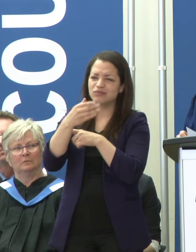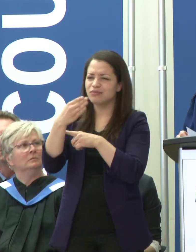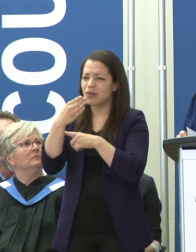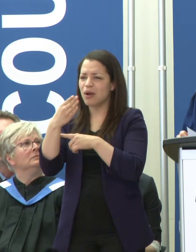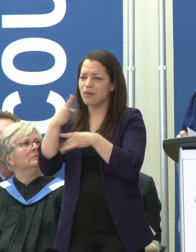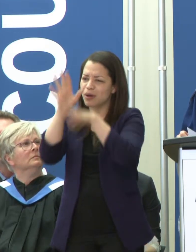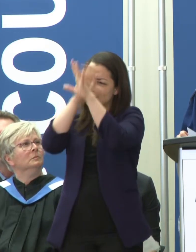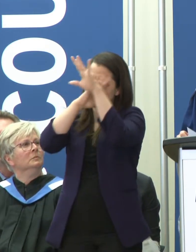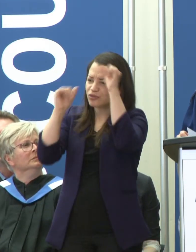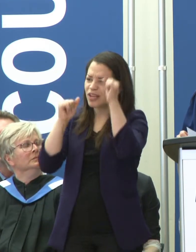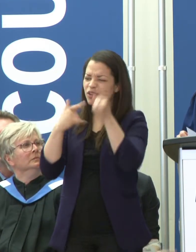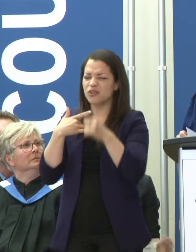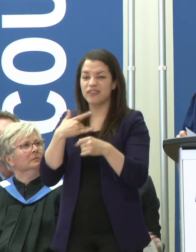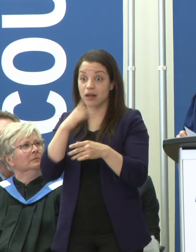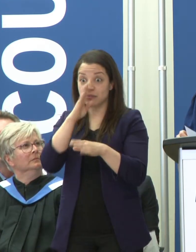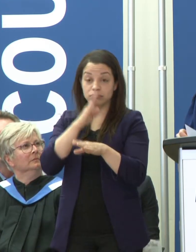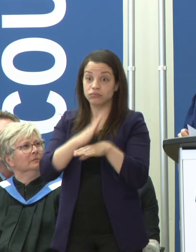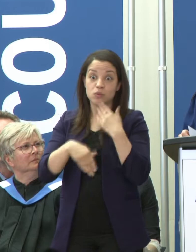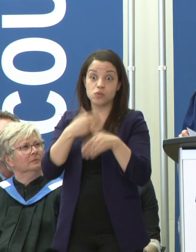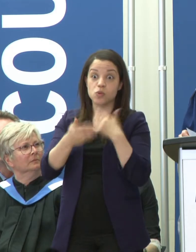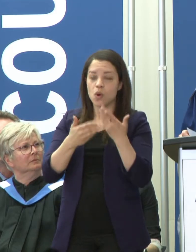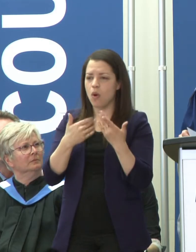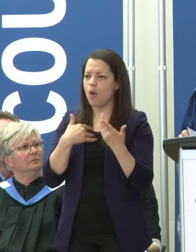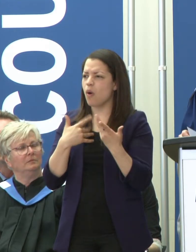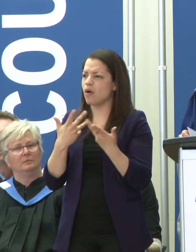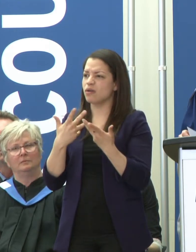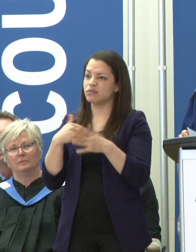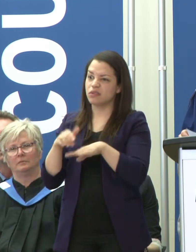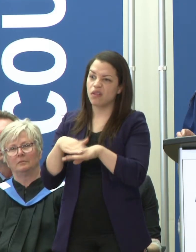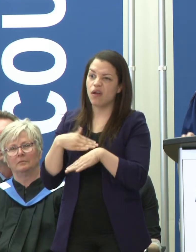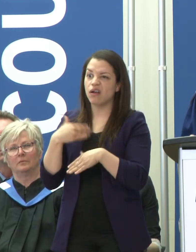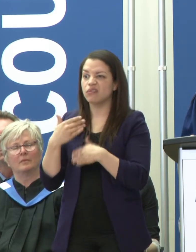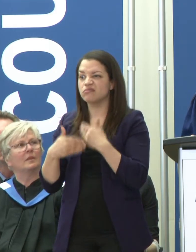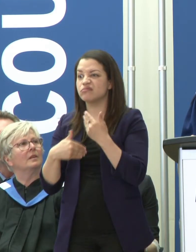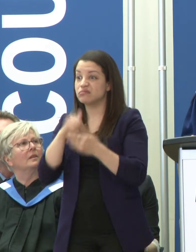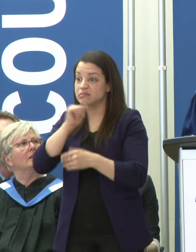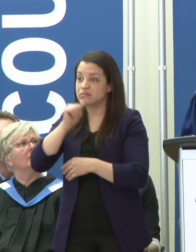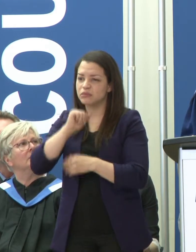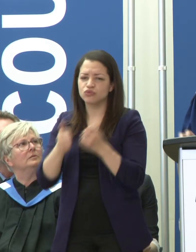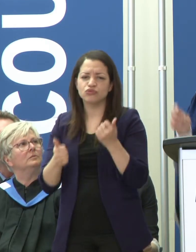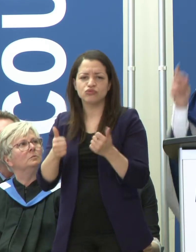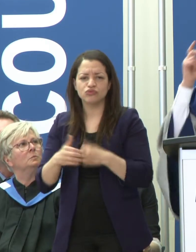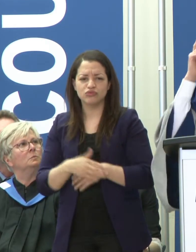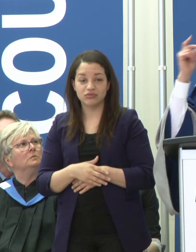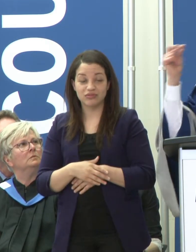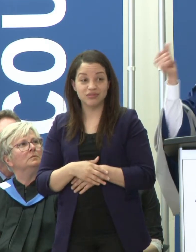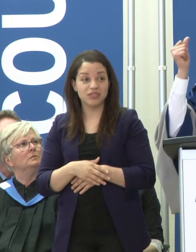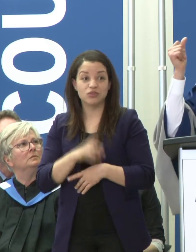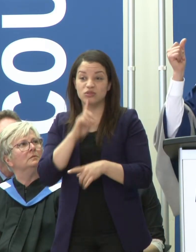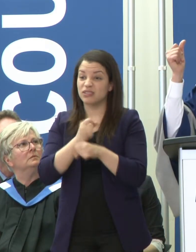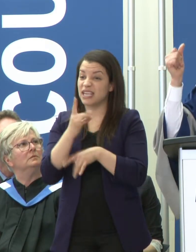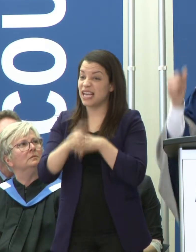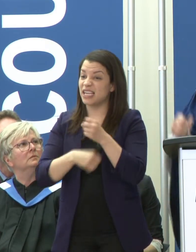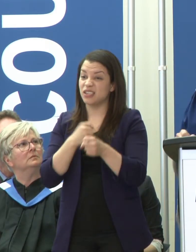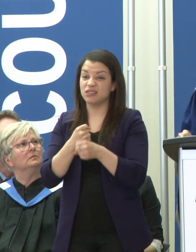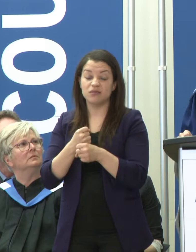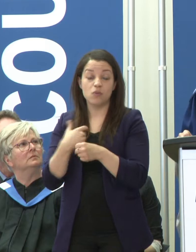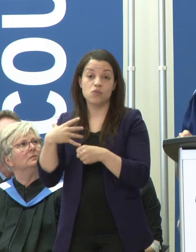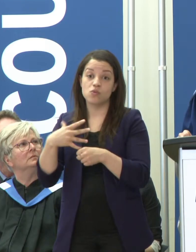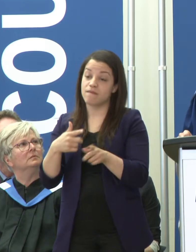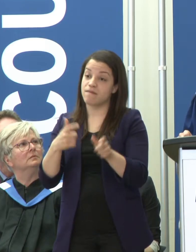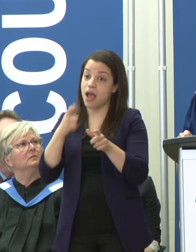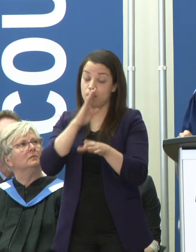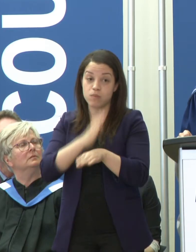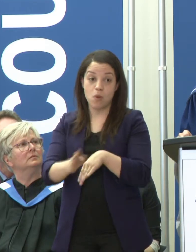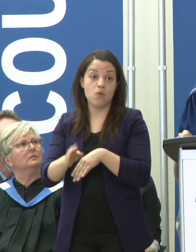slow? She thought for a minute, she responded. She said, you know, the 8 years went by just like that. But she